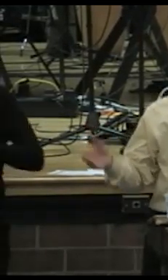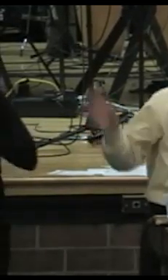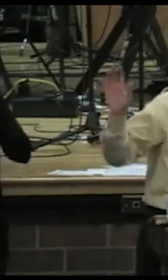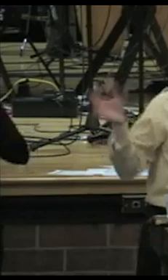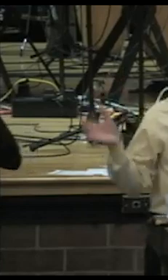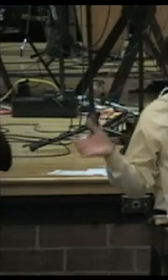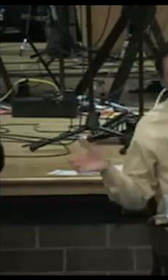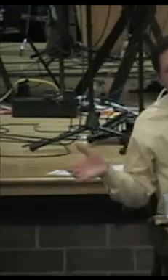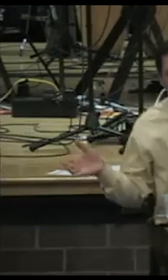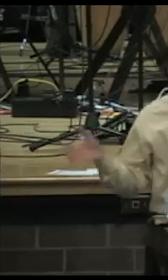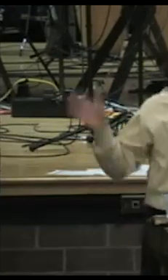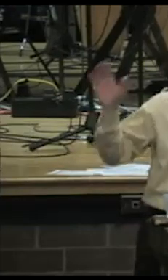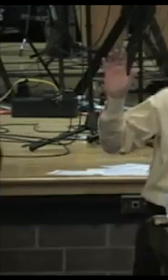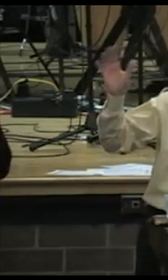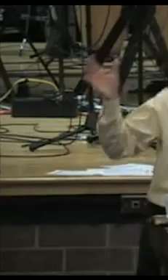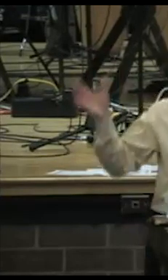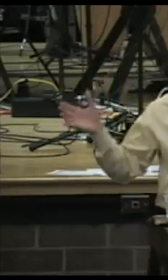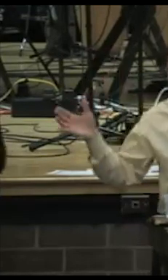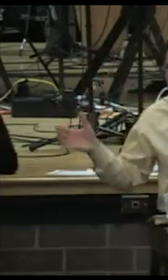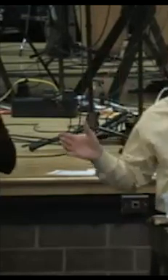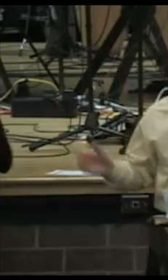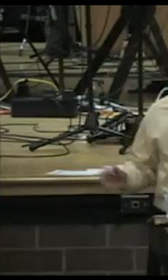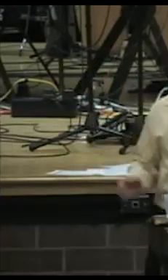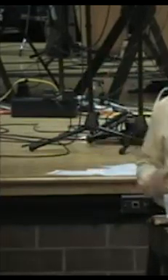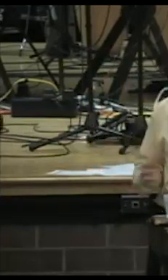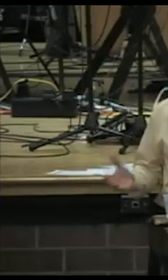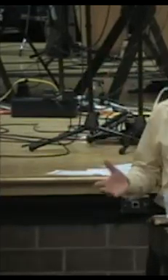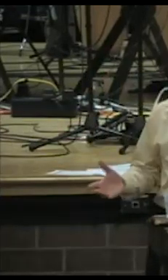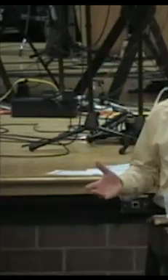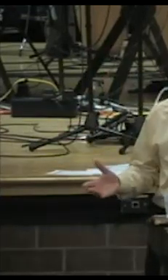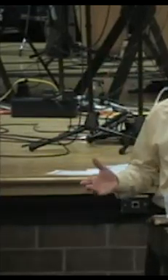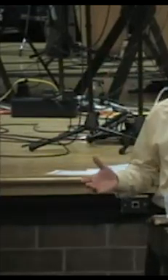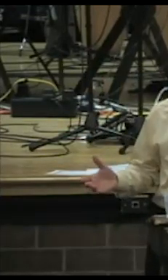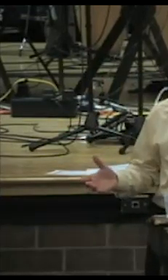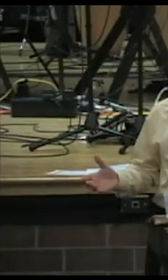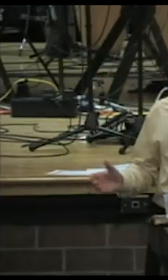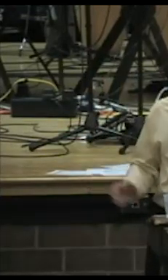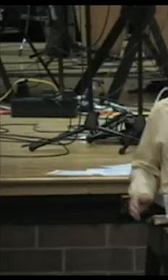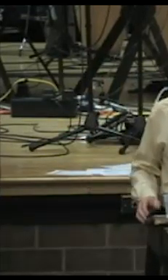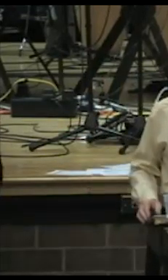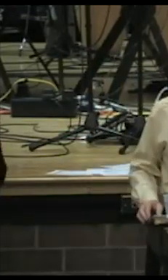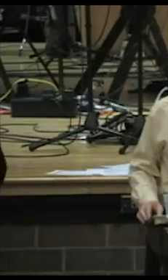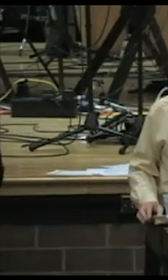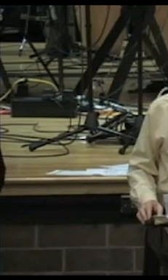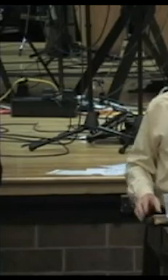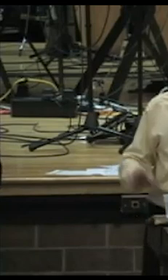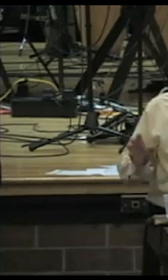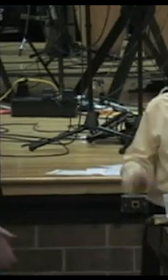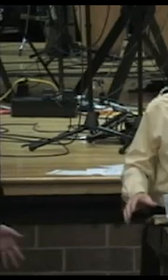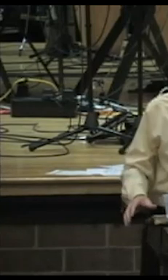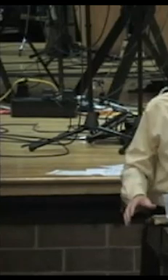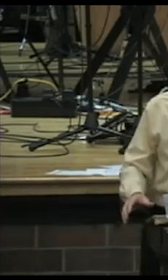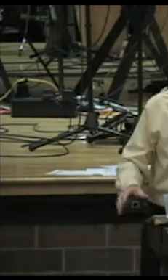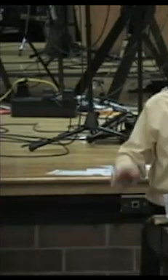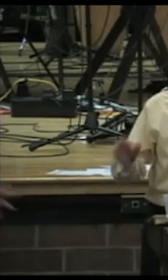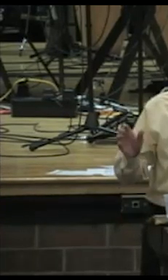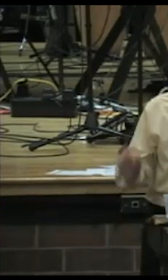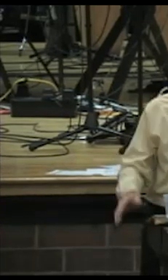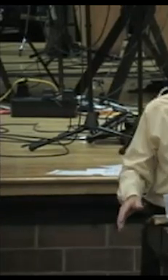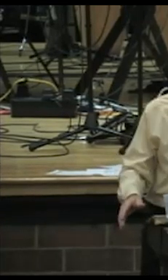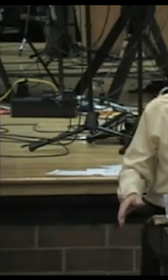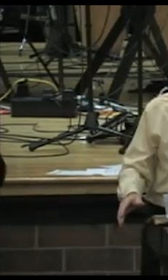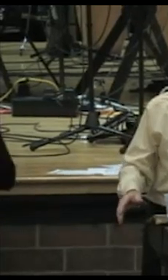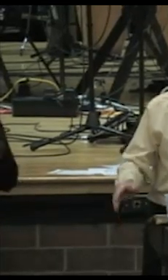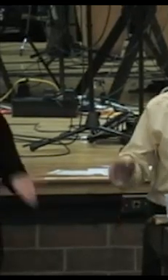came to Christ, happy, happy, snappy, snappy, Jesus, smile, hallelujah. Where is that? Let me tell you this. The joy of